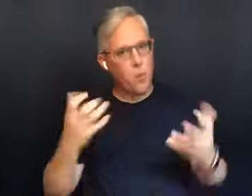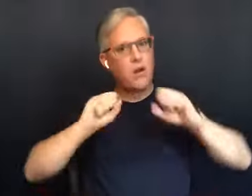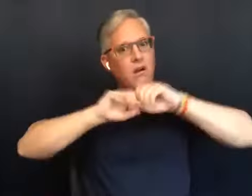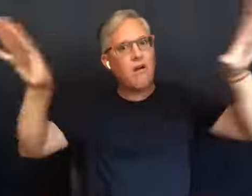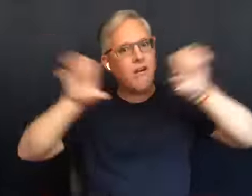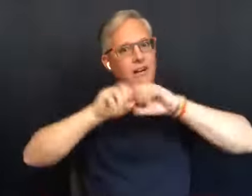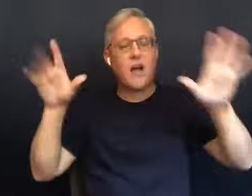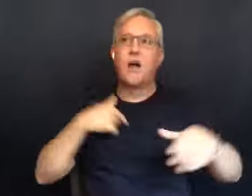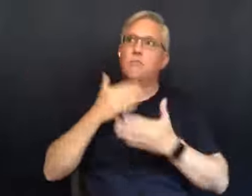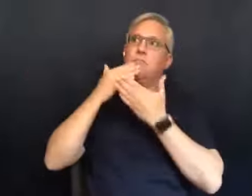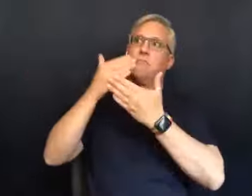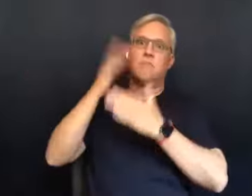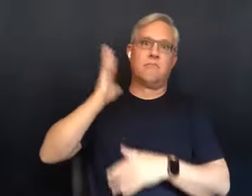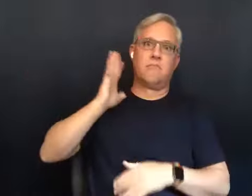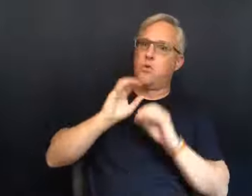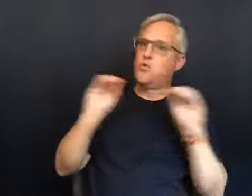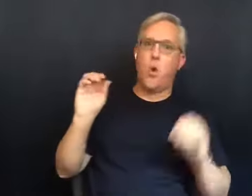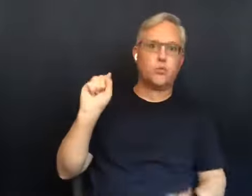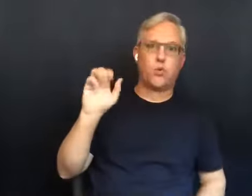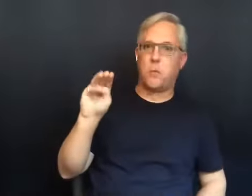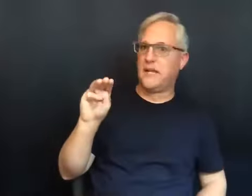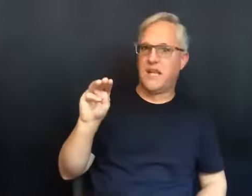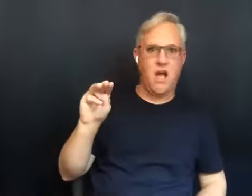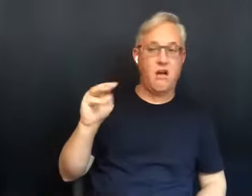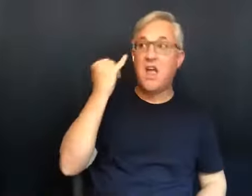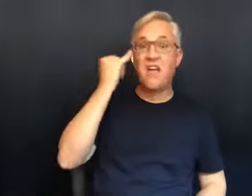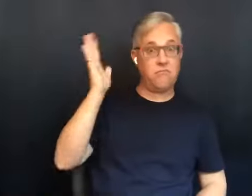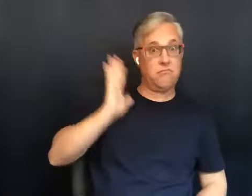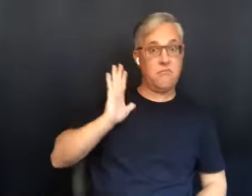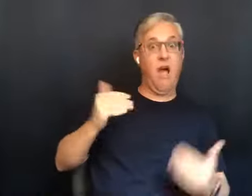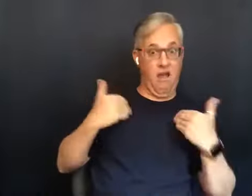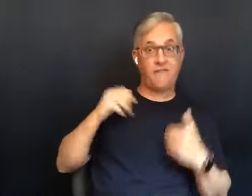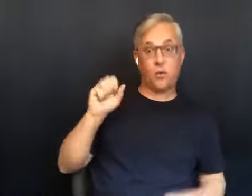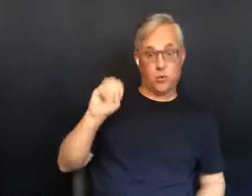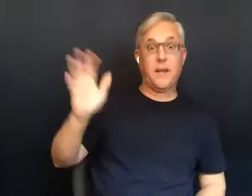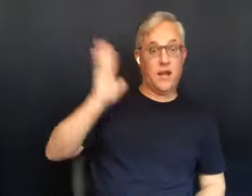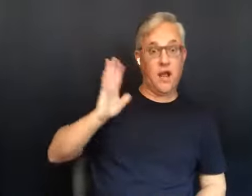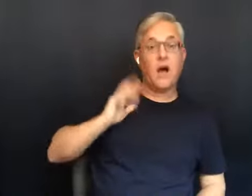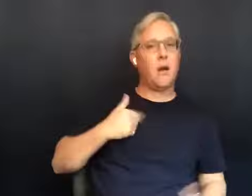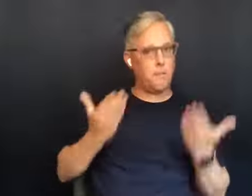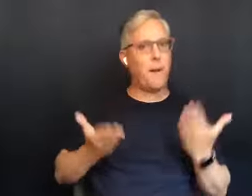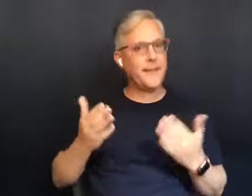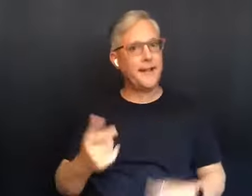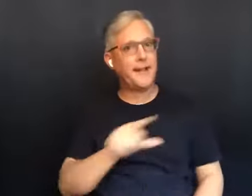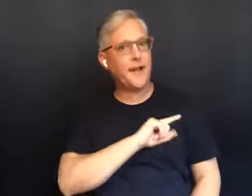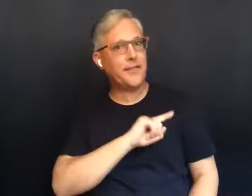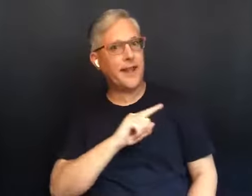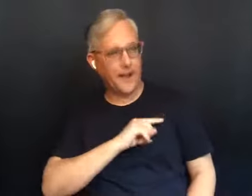go to Alcoholics Anonymous. And I'm really grateful that social media didn't exist back then. I'd probably be doing the same thing that I